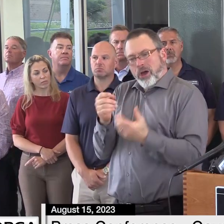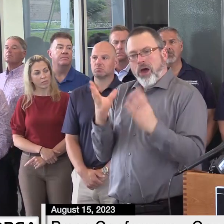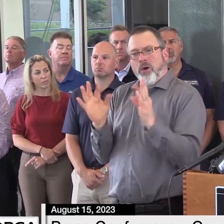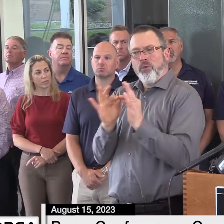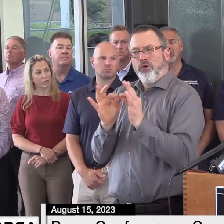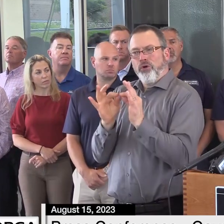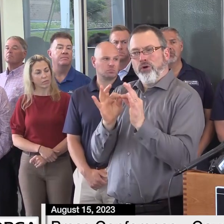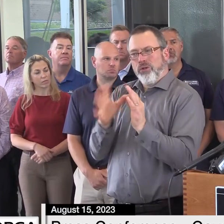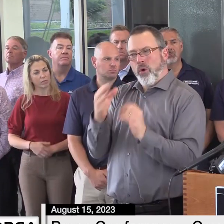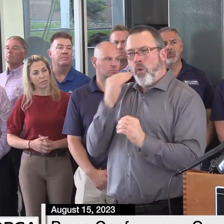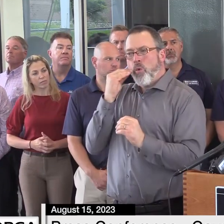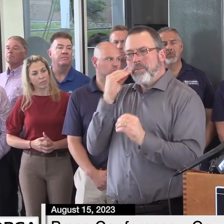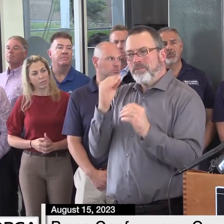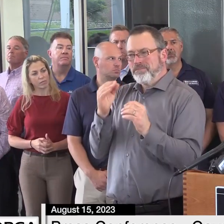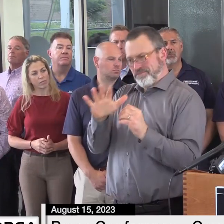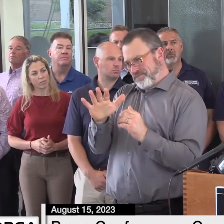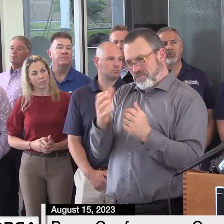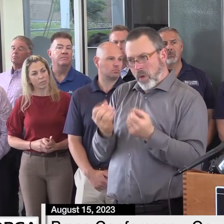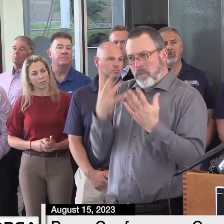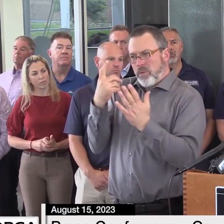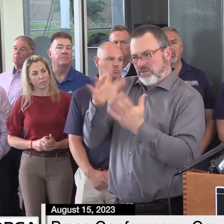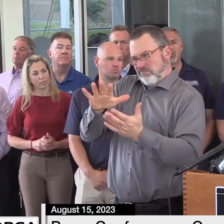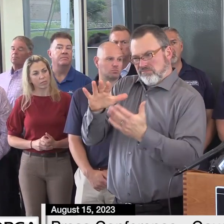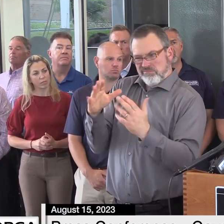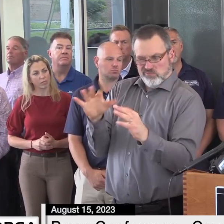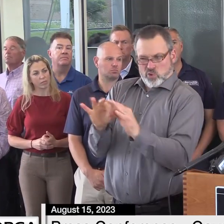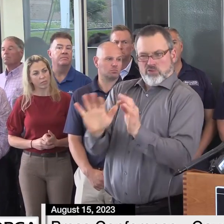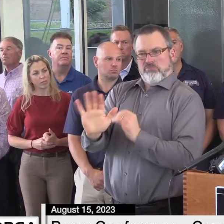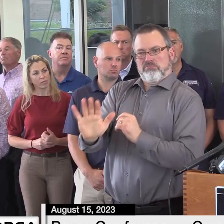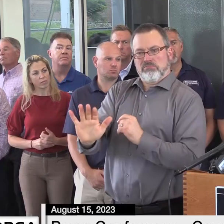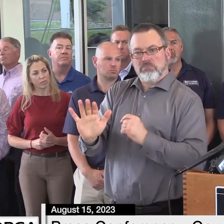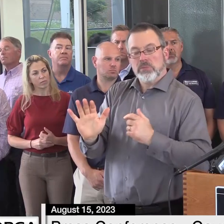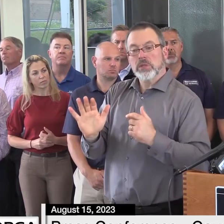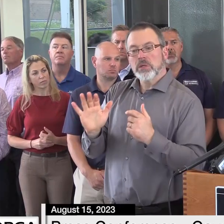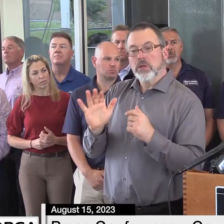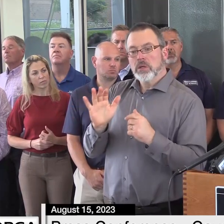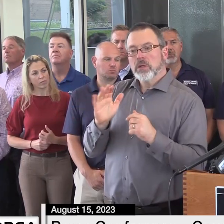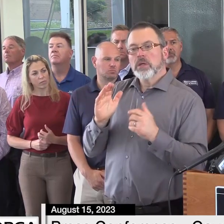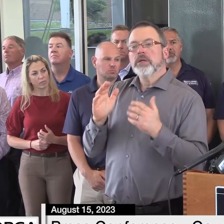itself. From there, they're still responsible for